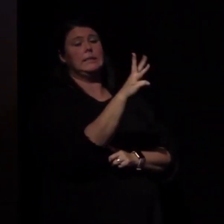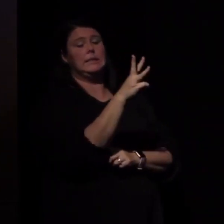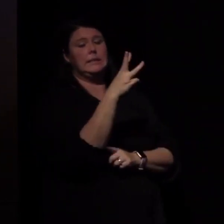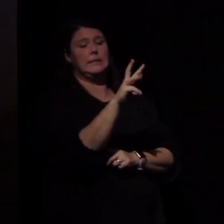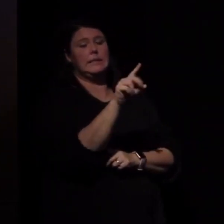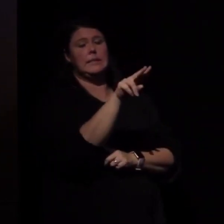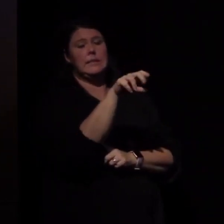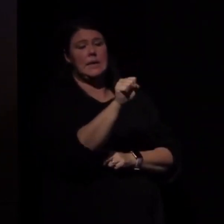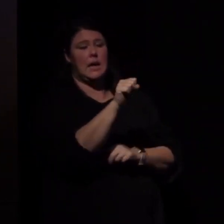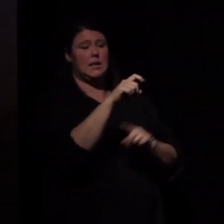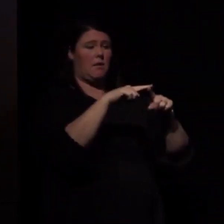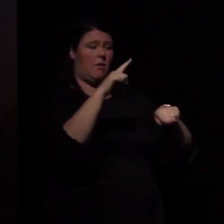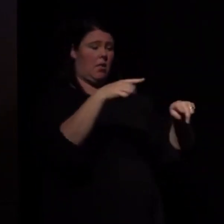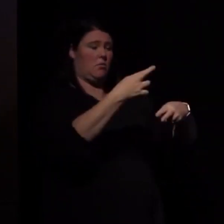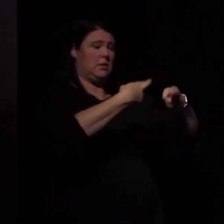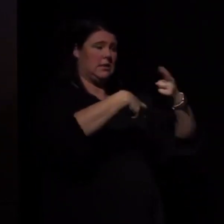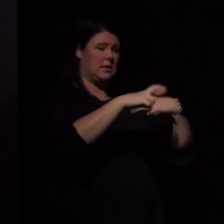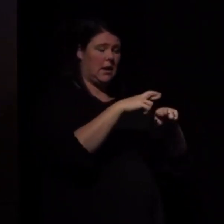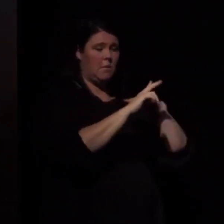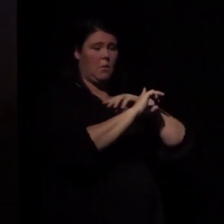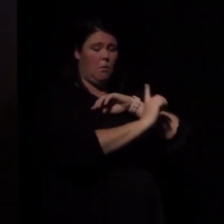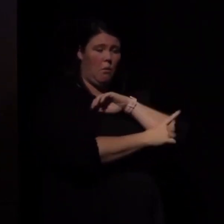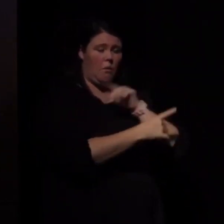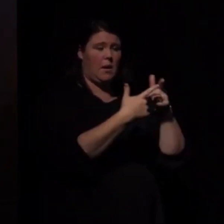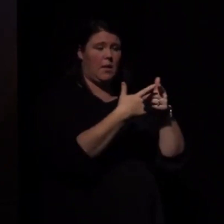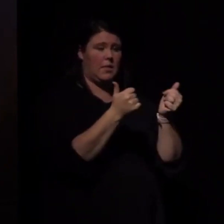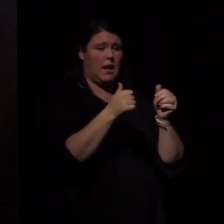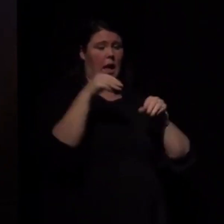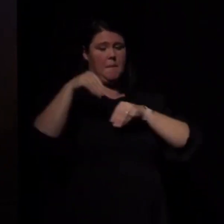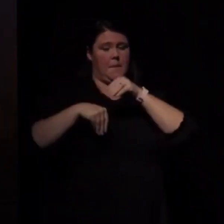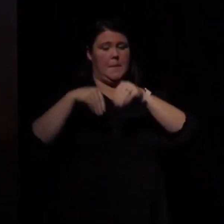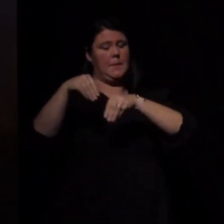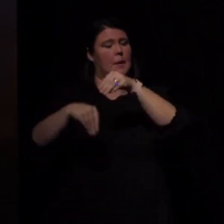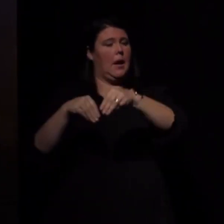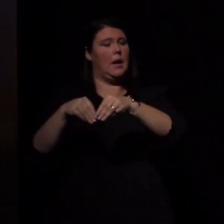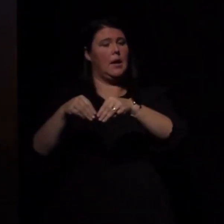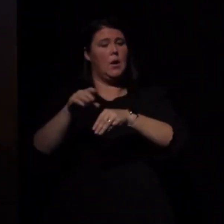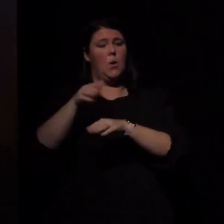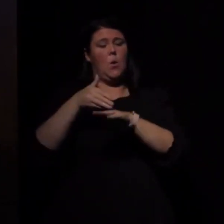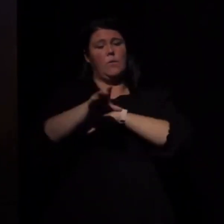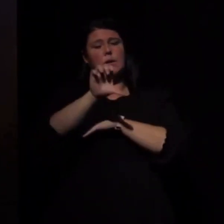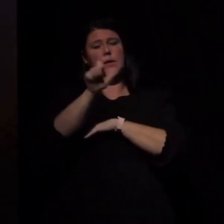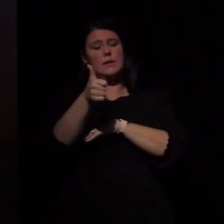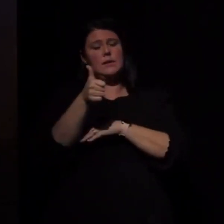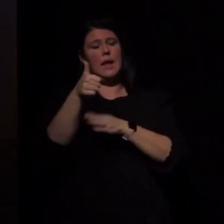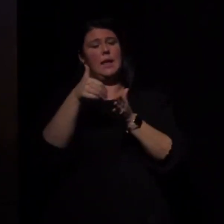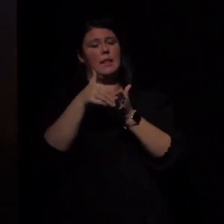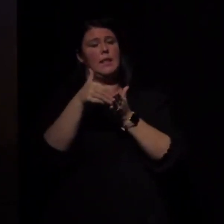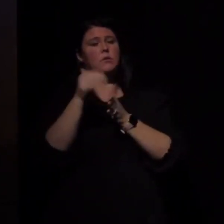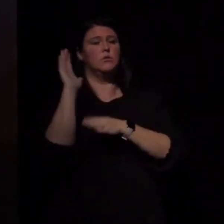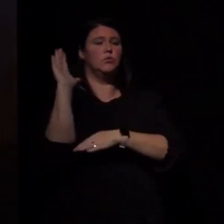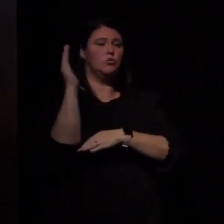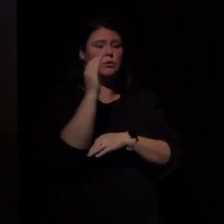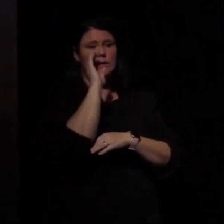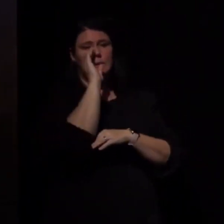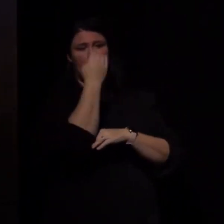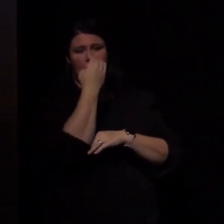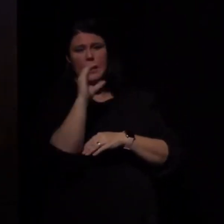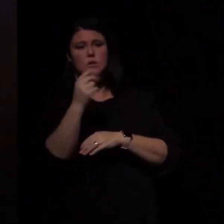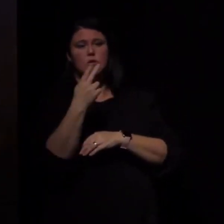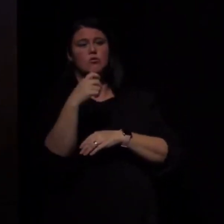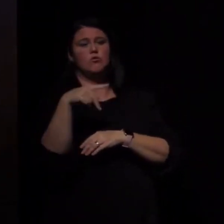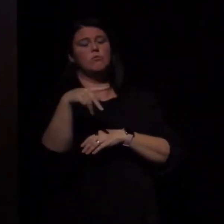of organic and recyclable landfills and planted over 10,000 native trees, plants, and shrubs